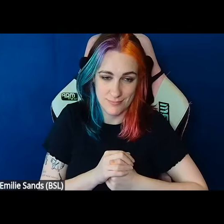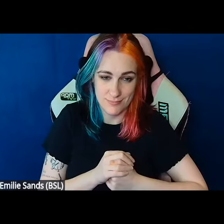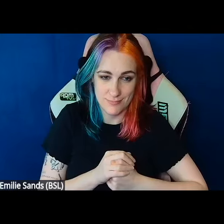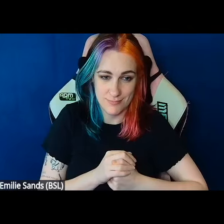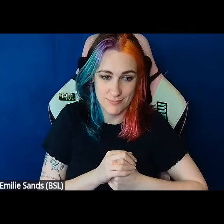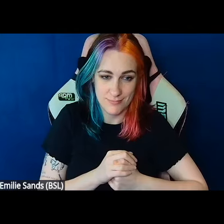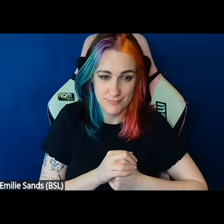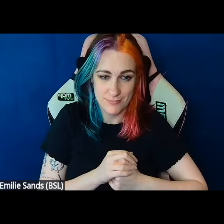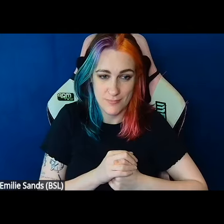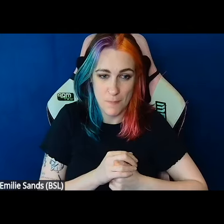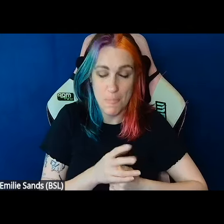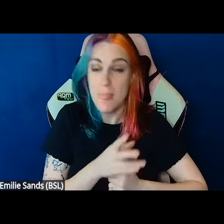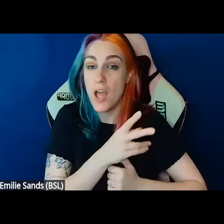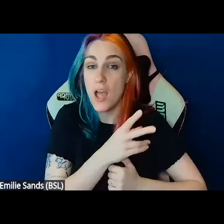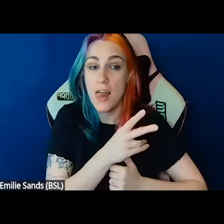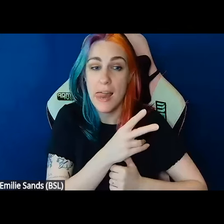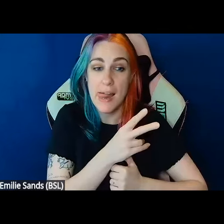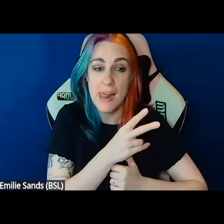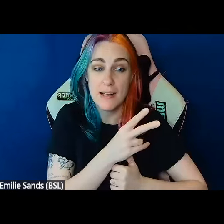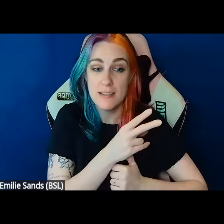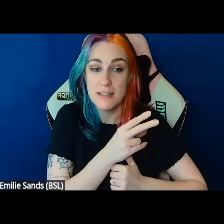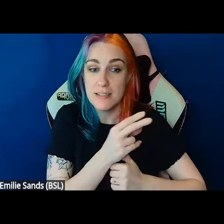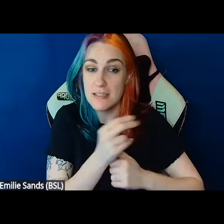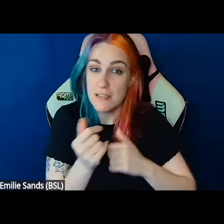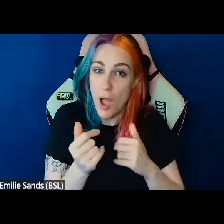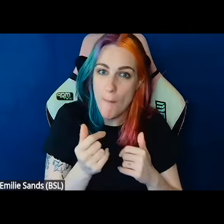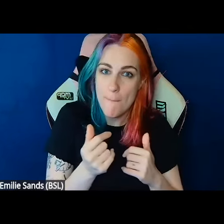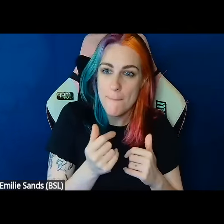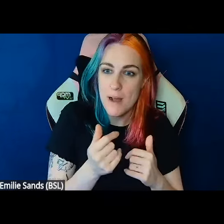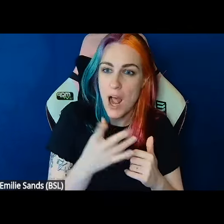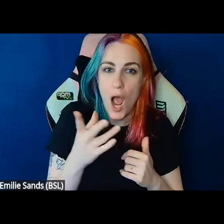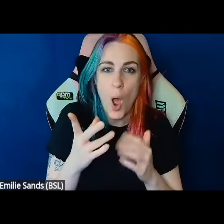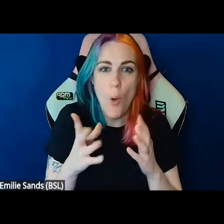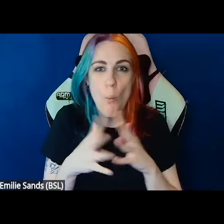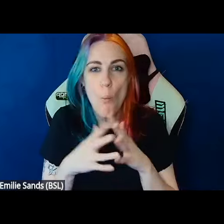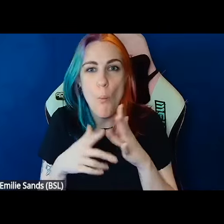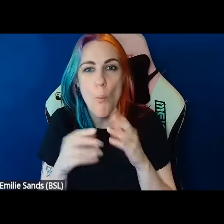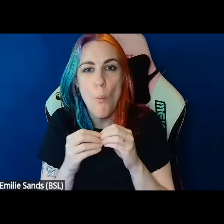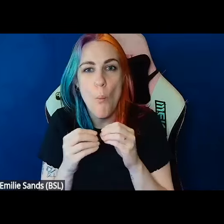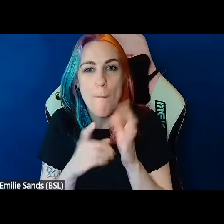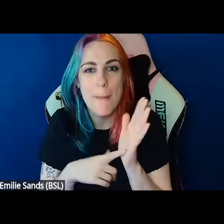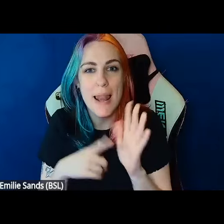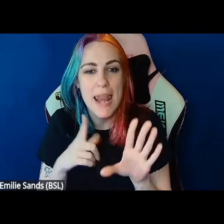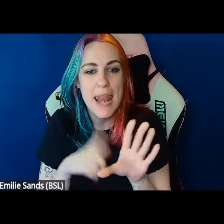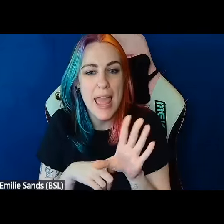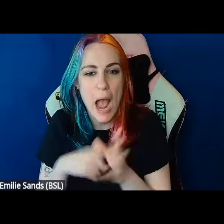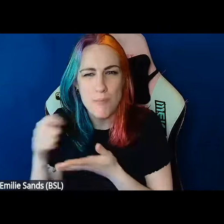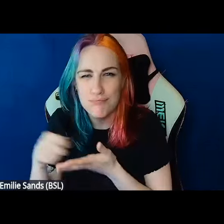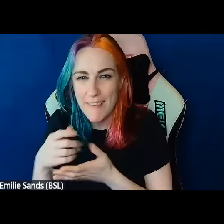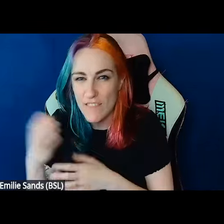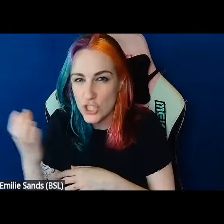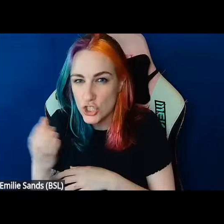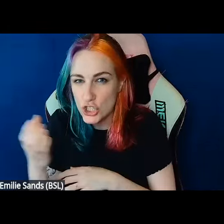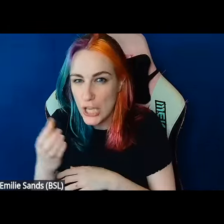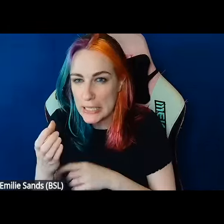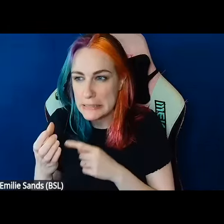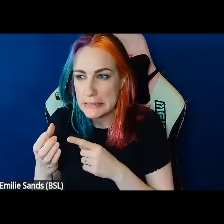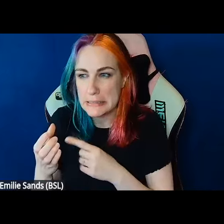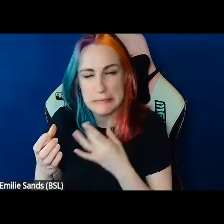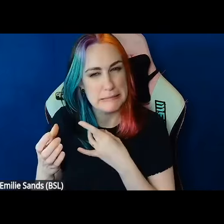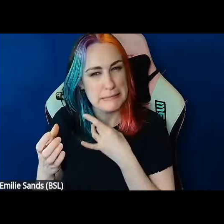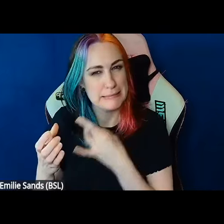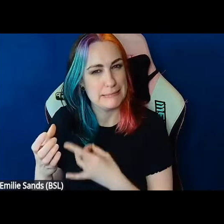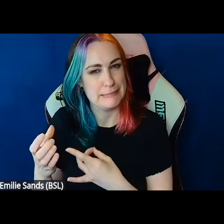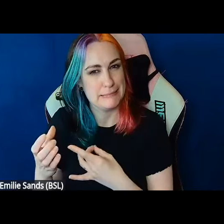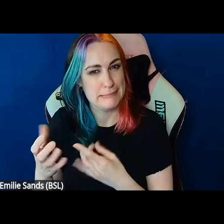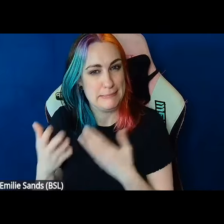going to lie, wobbly. A breakfast shake it doesn't look the most appetizing, but you know, it takes all